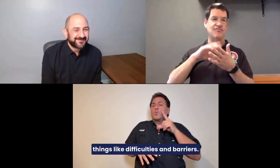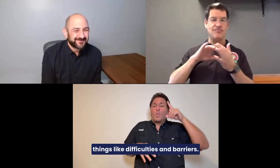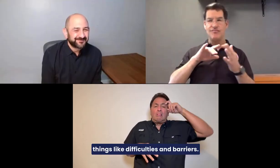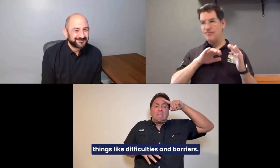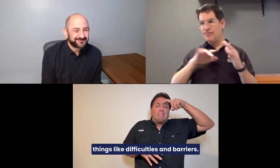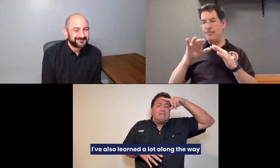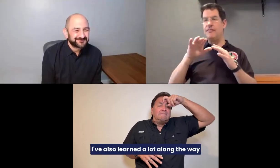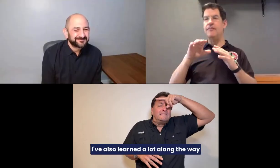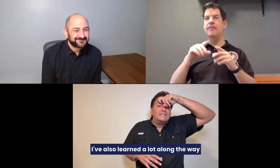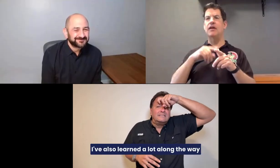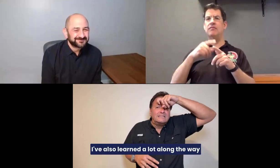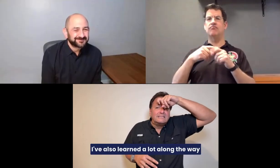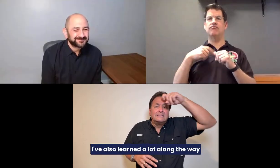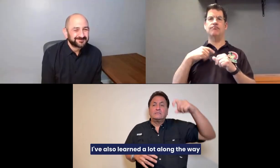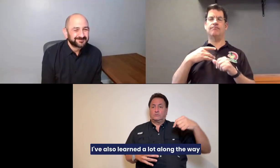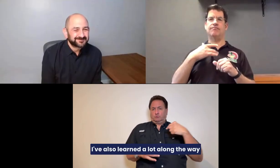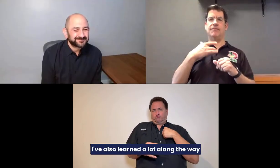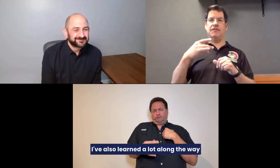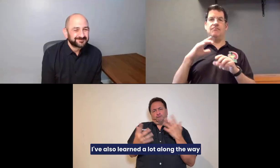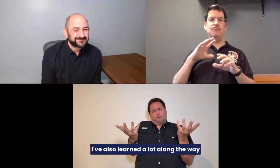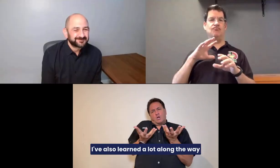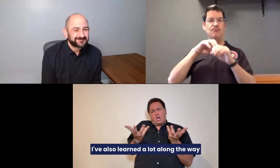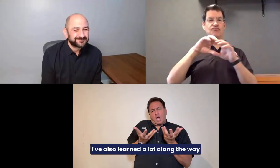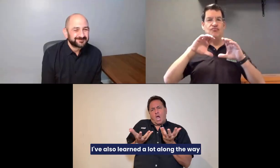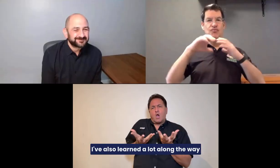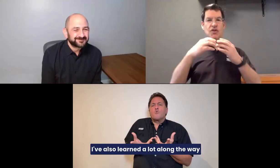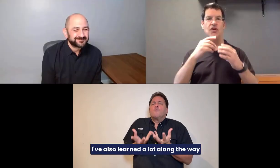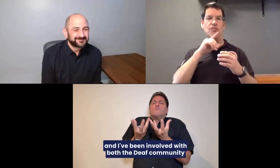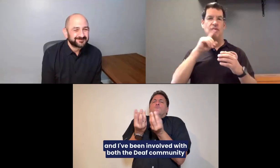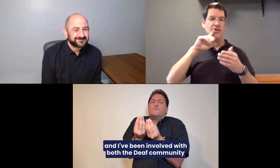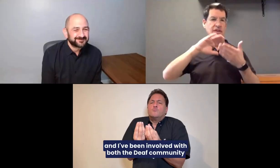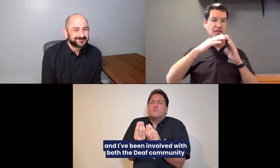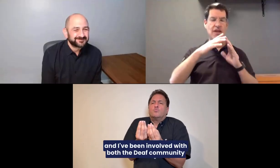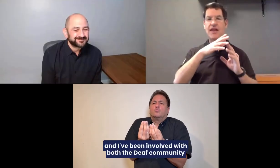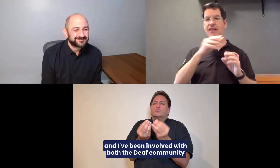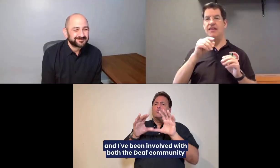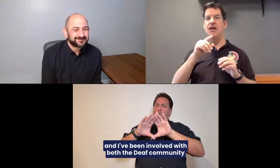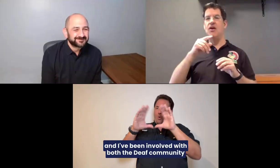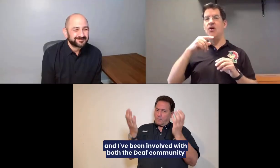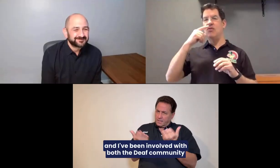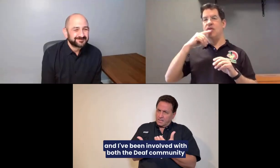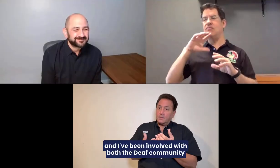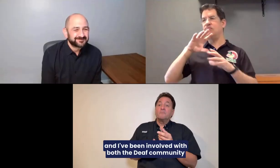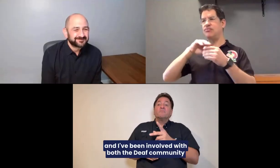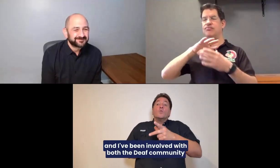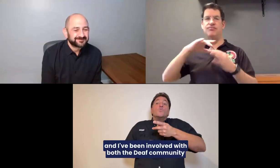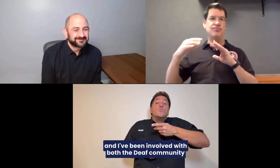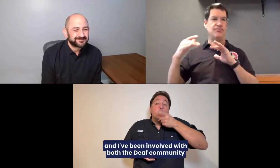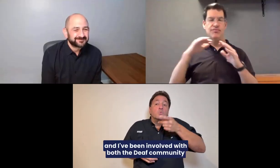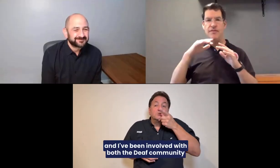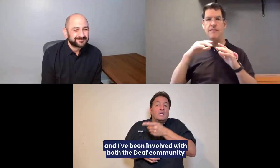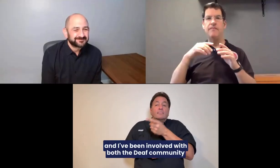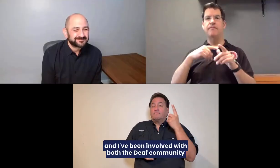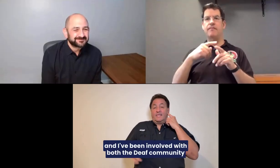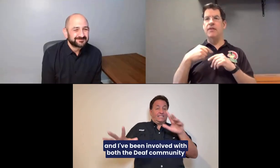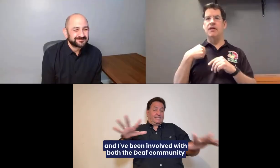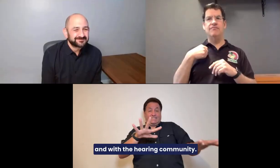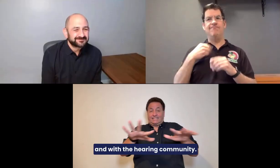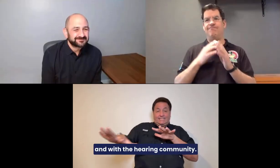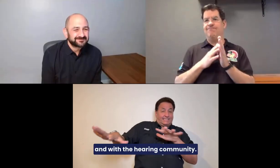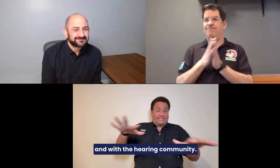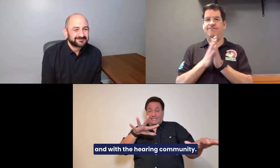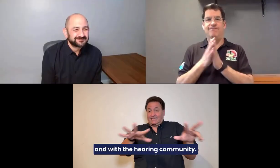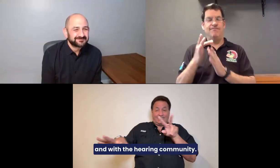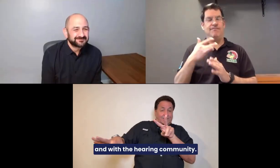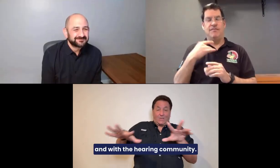barriers. I've also learned a lot along the way, and I've been involved with both the deaf community and